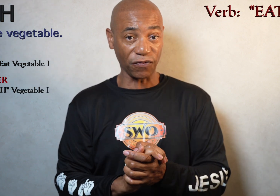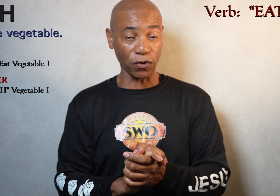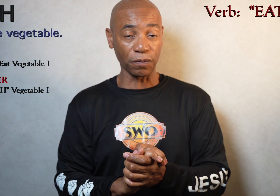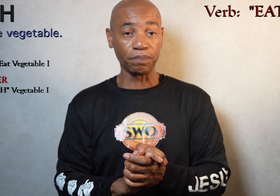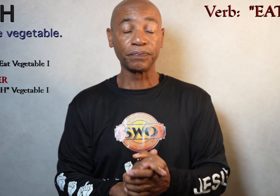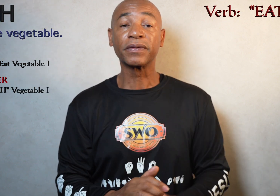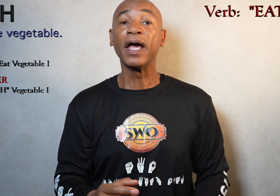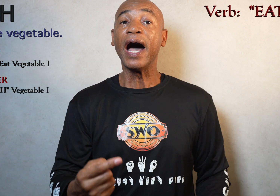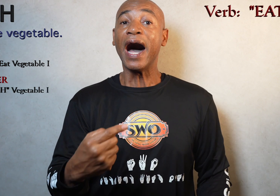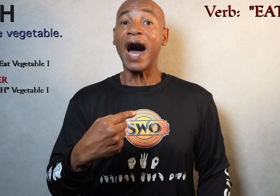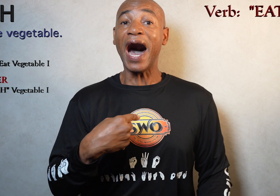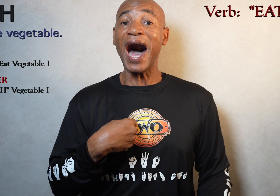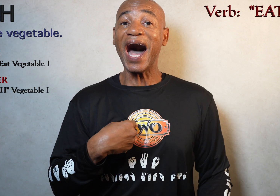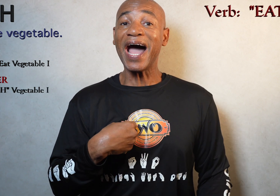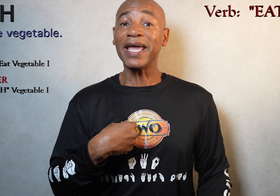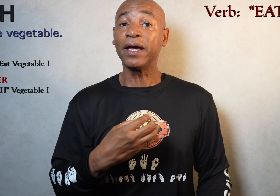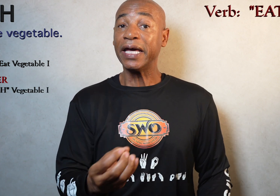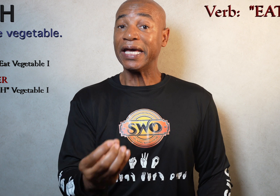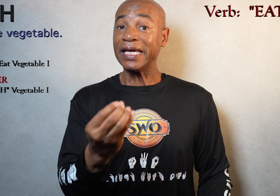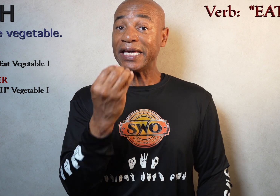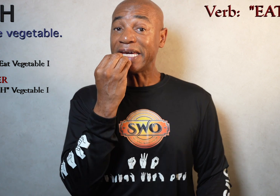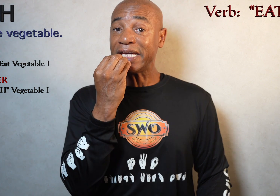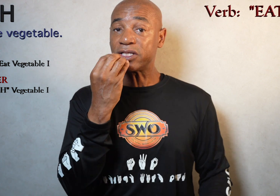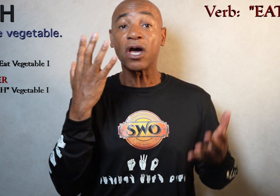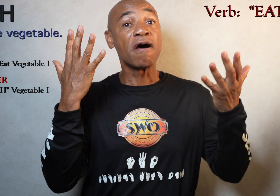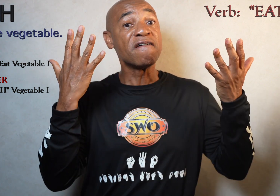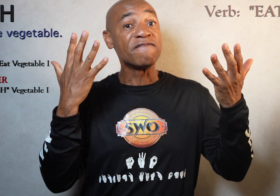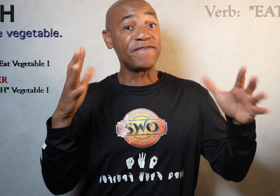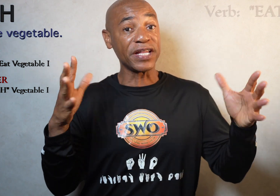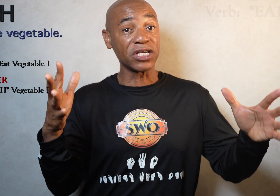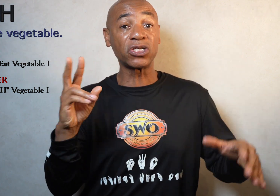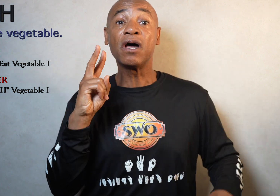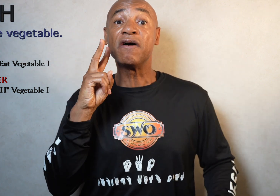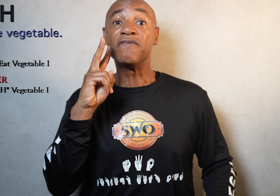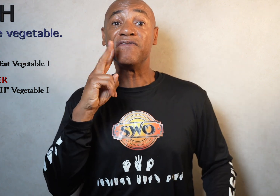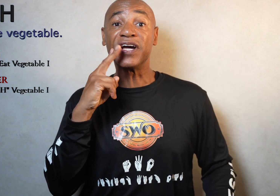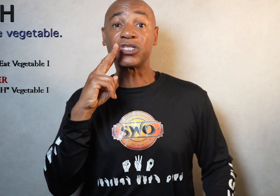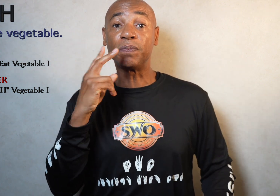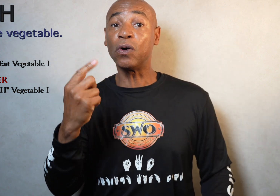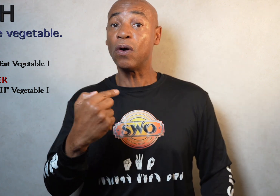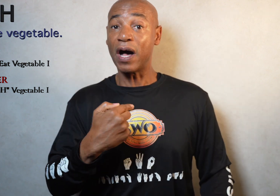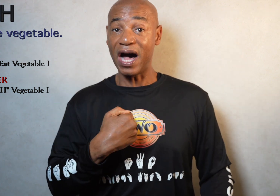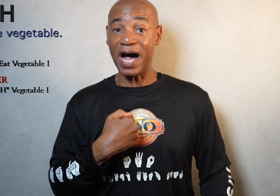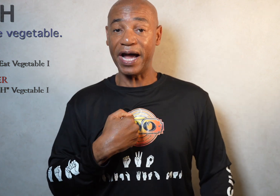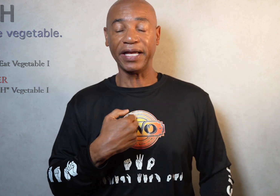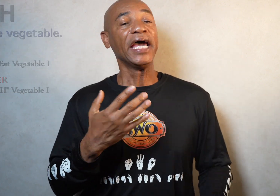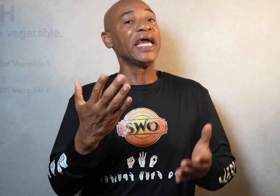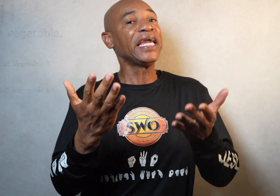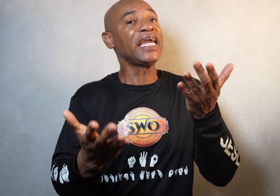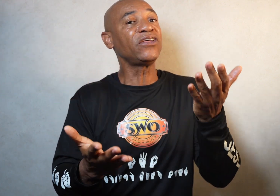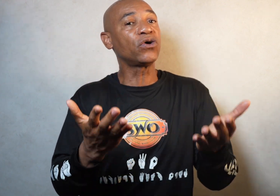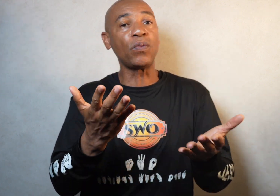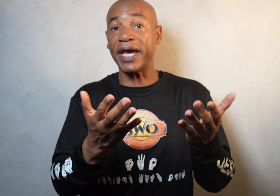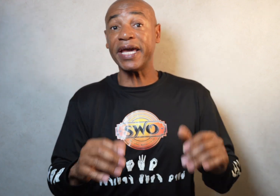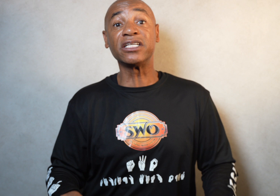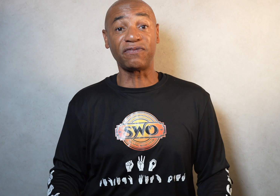verb. I eat, finish, vegetable, I. Either way is